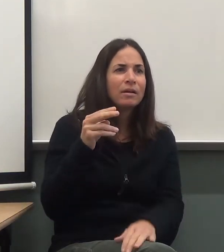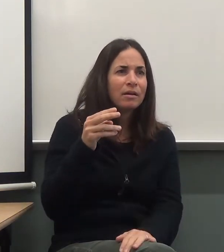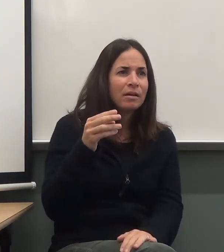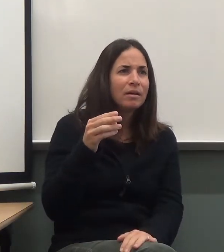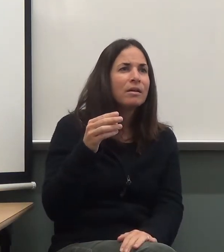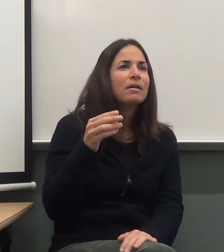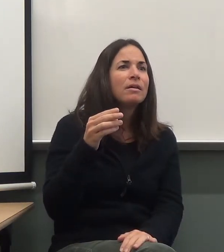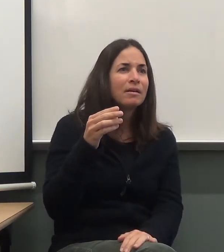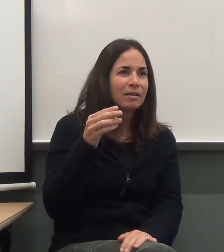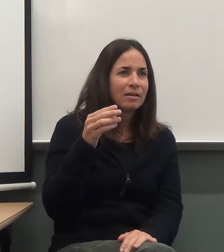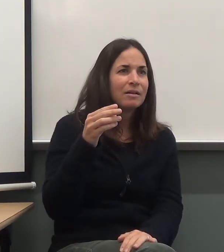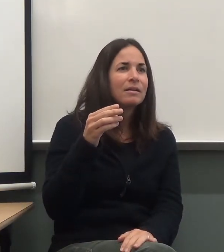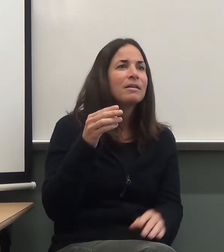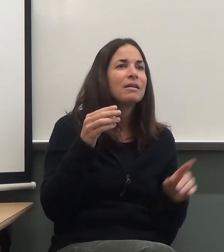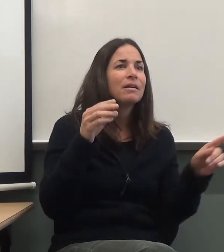word introduces it? It's an article.